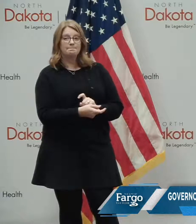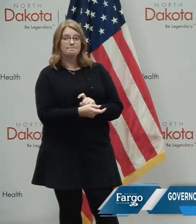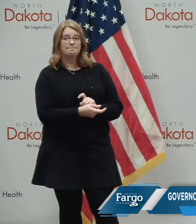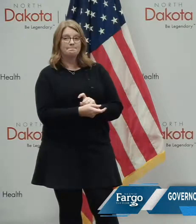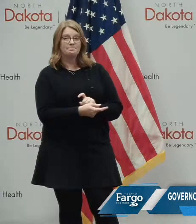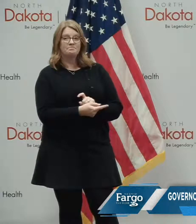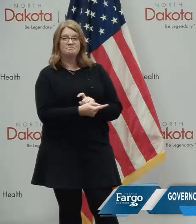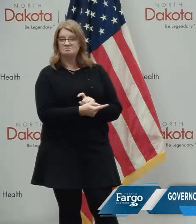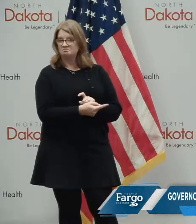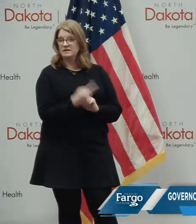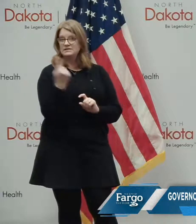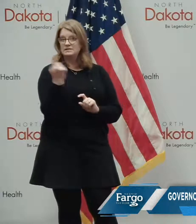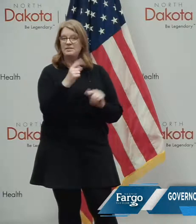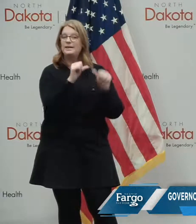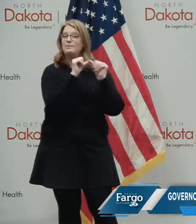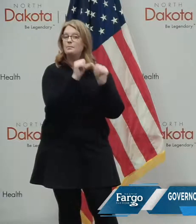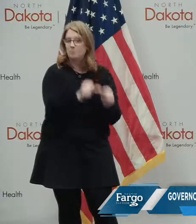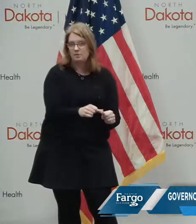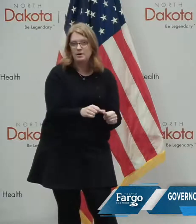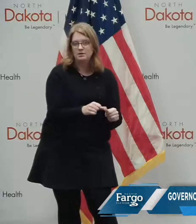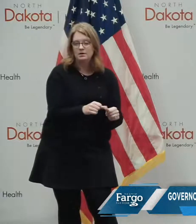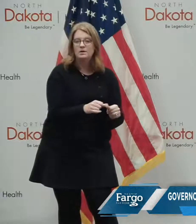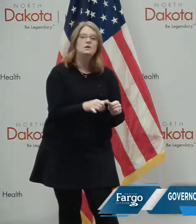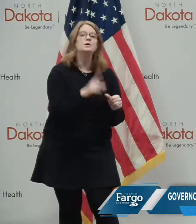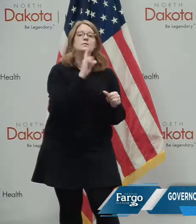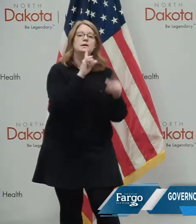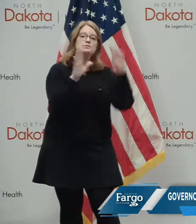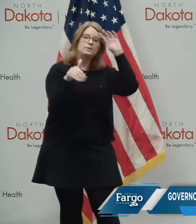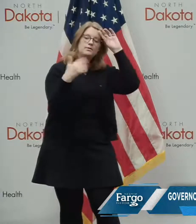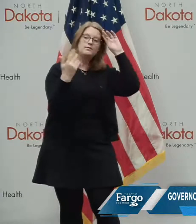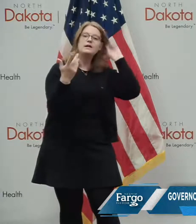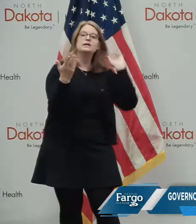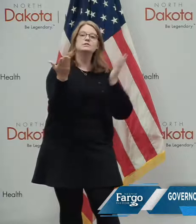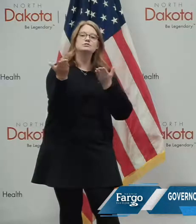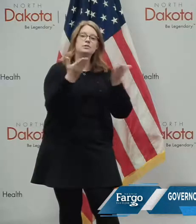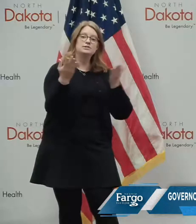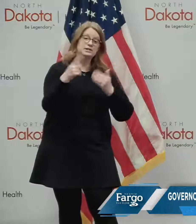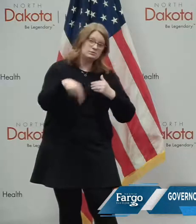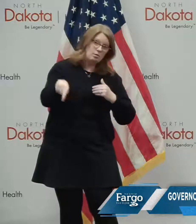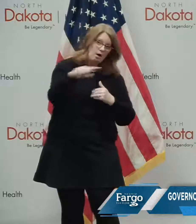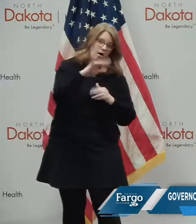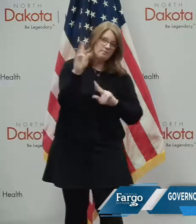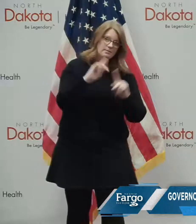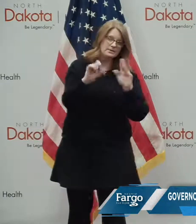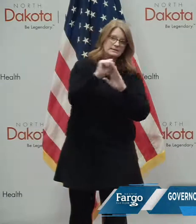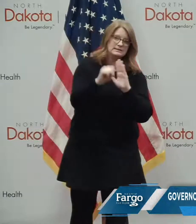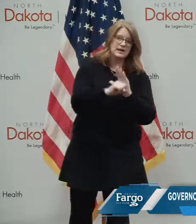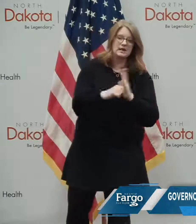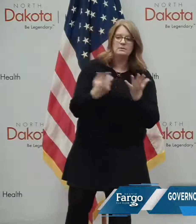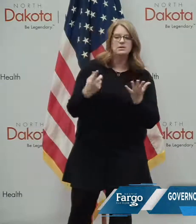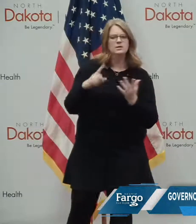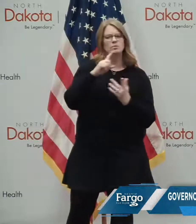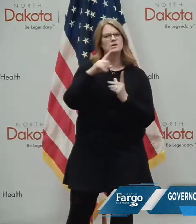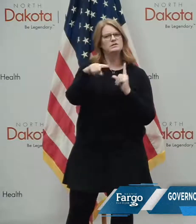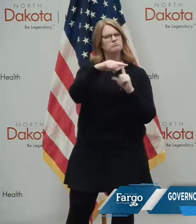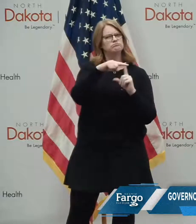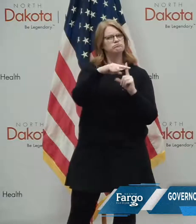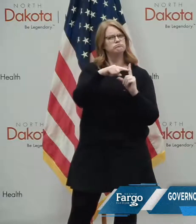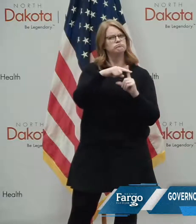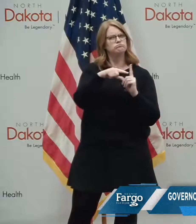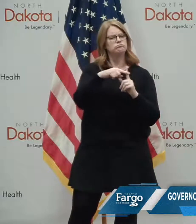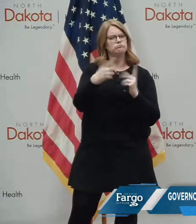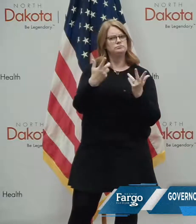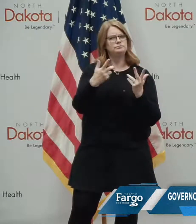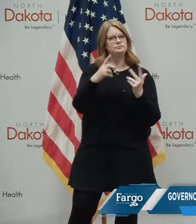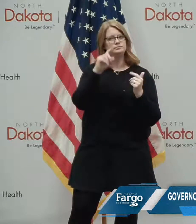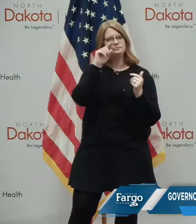are something that can be permanent changes to help us make sure we're delivering services to everybody in the state. So there are some bright spots in terms of